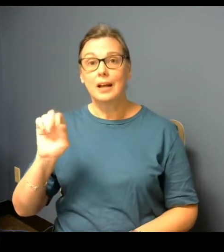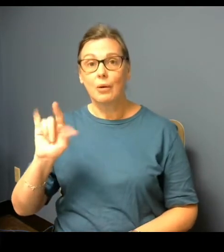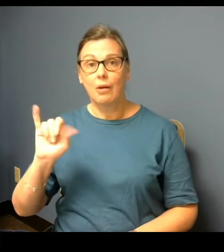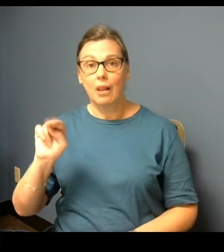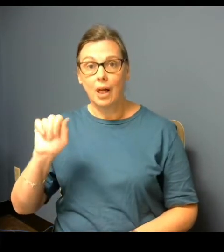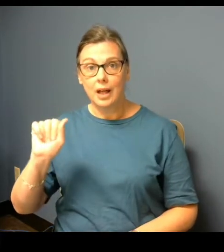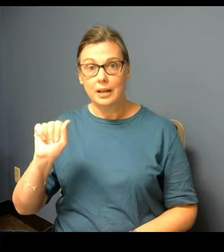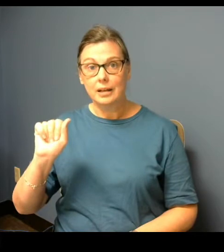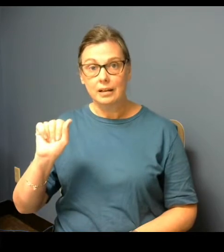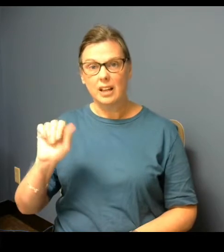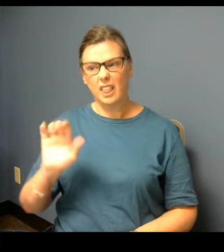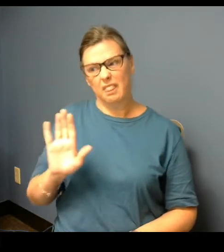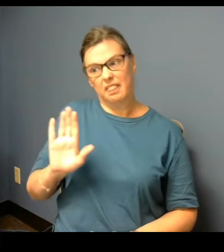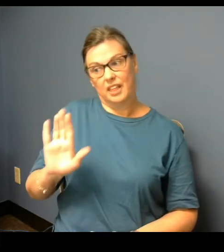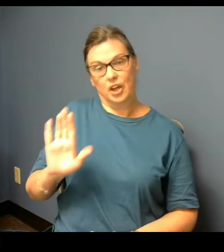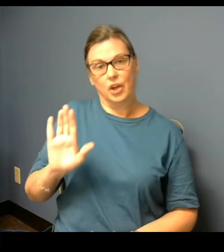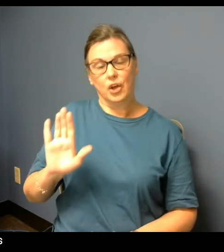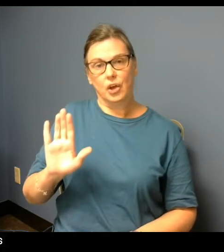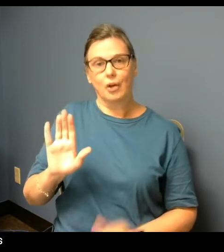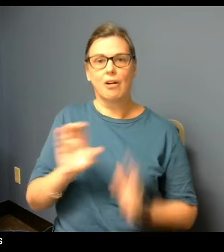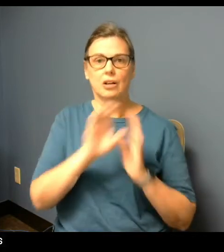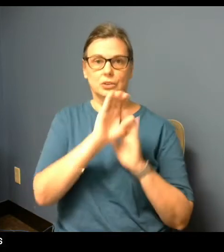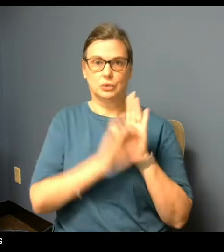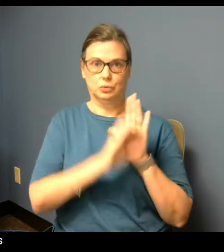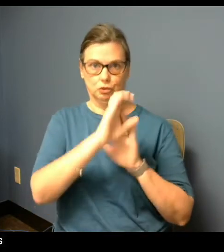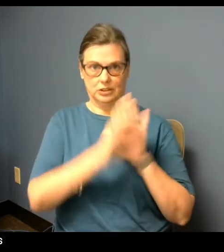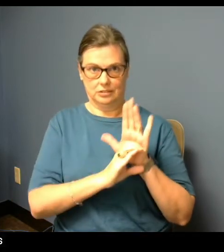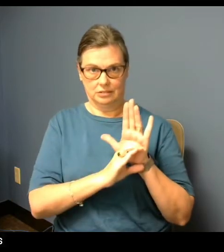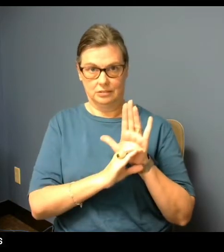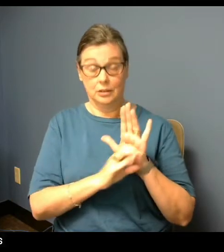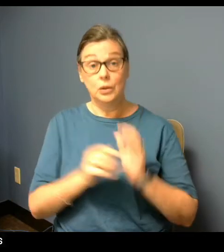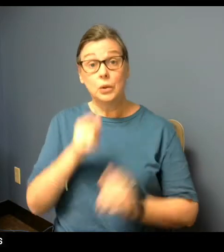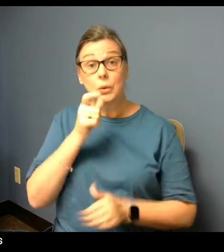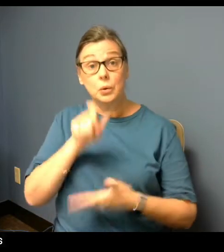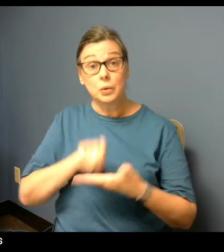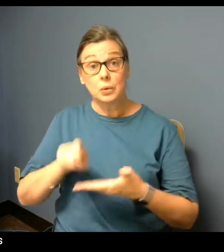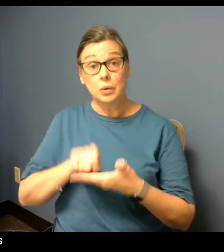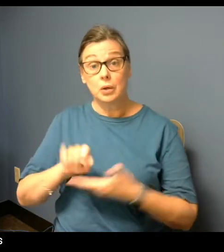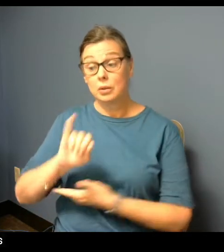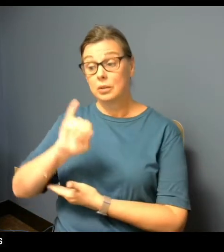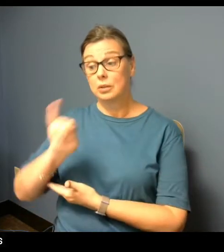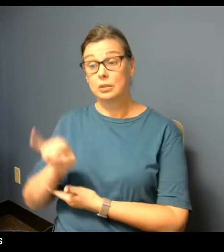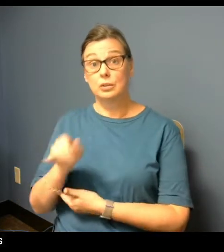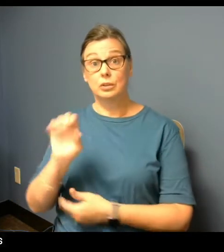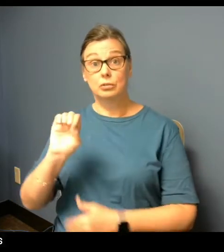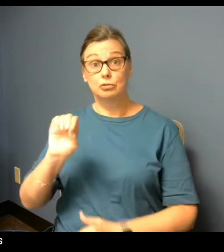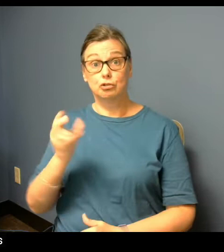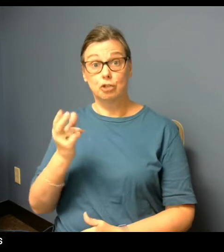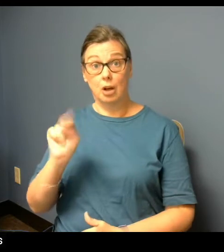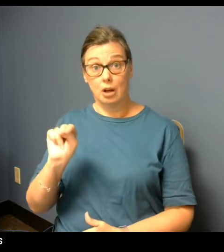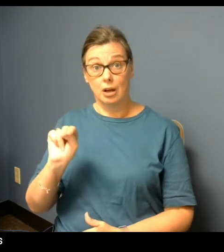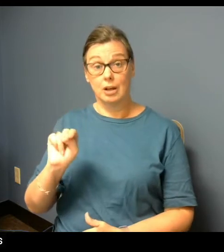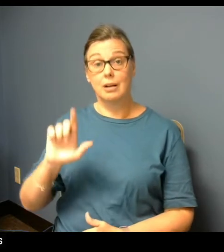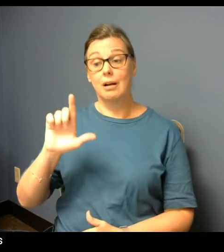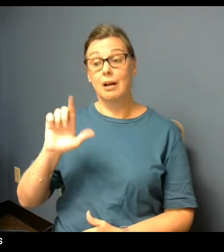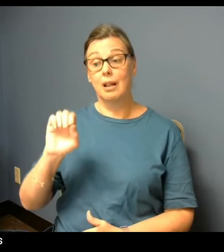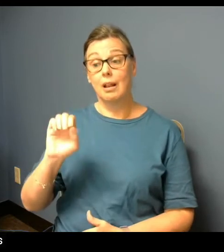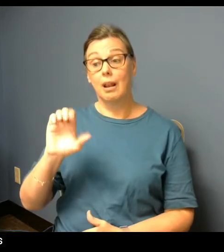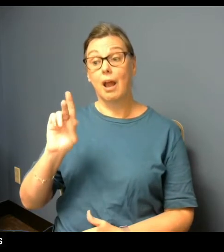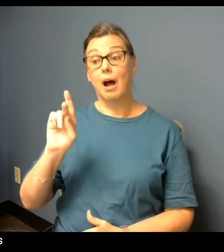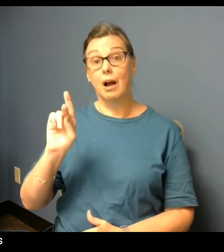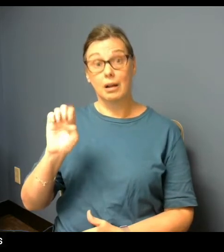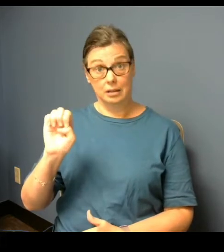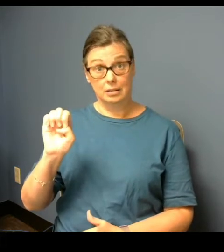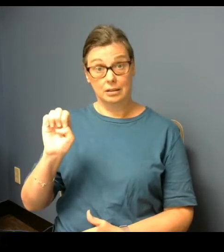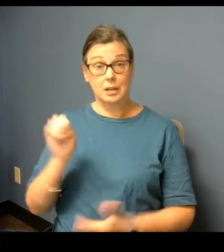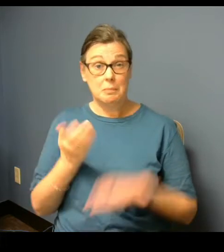Constitution. It's written by John Locke, and think about what you know about John Locke. And I suspect for